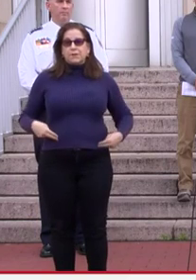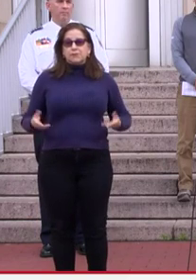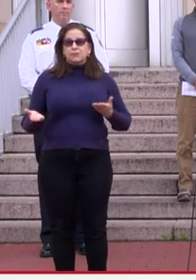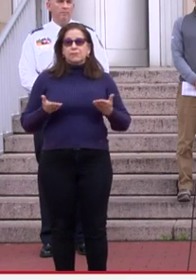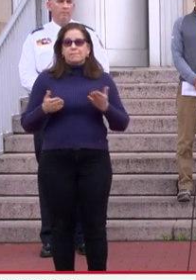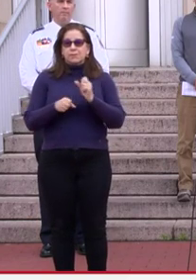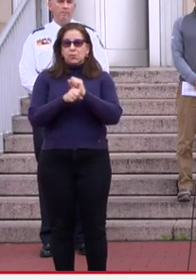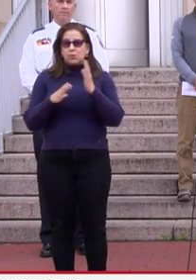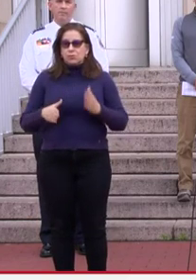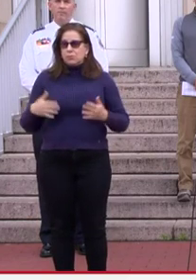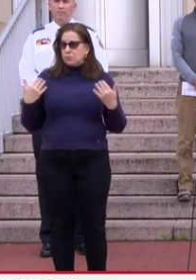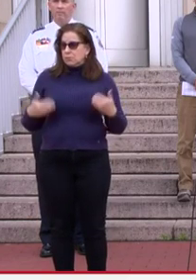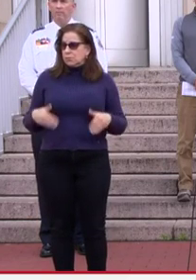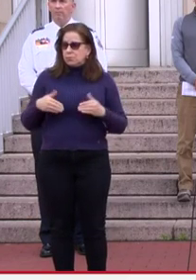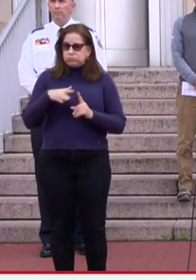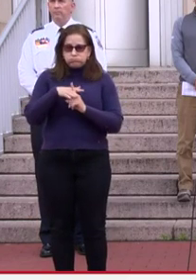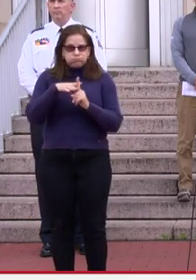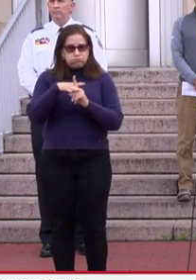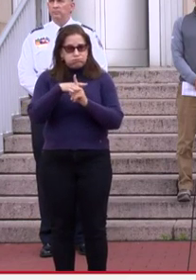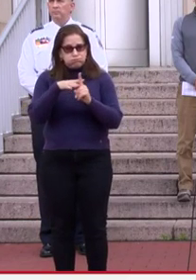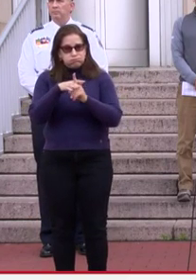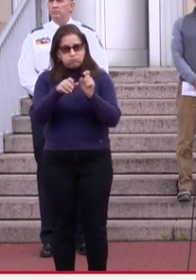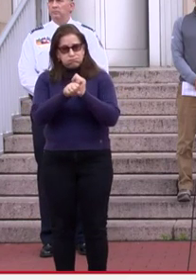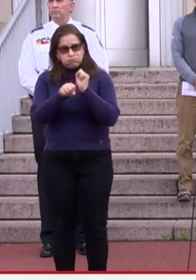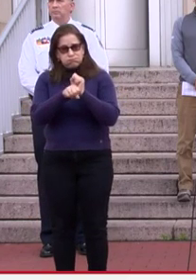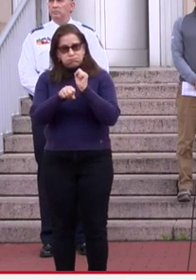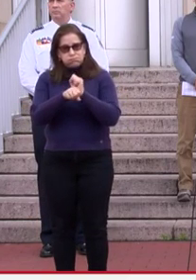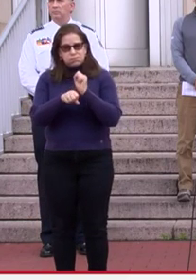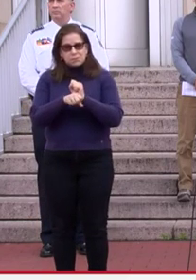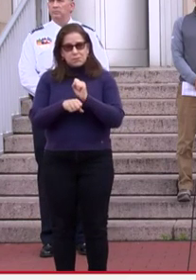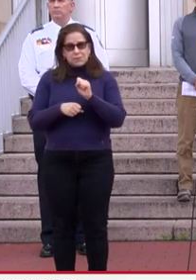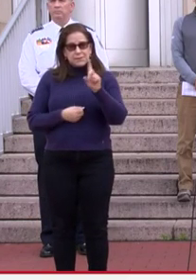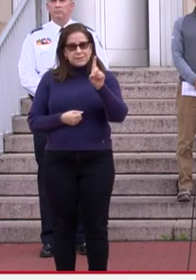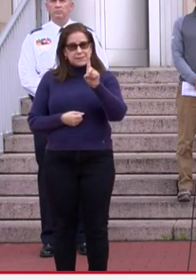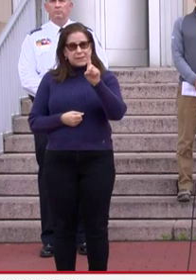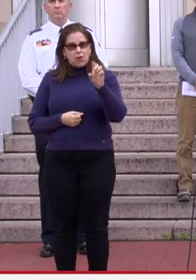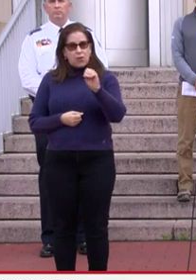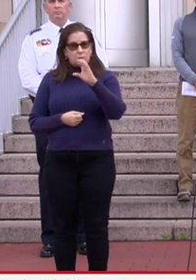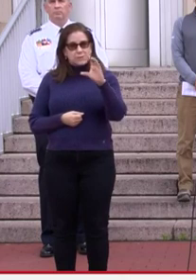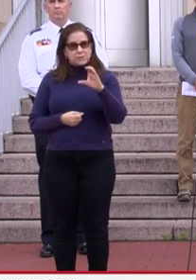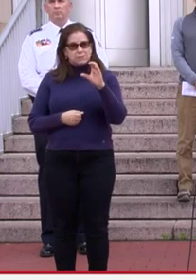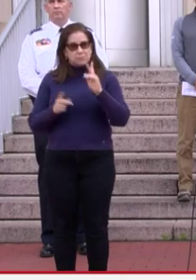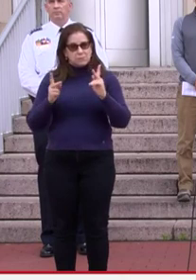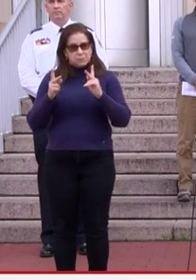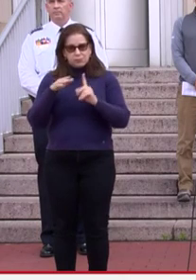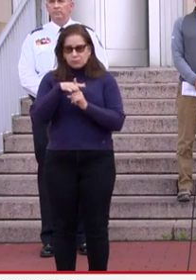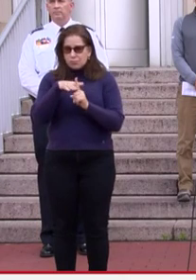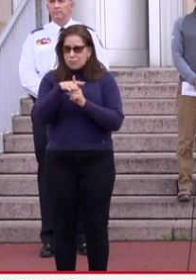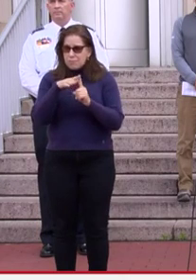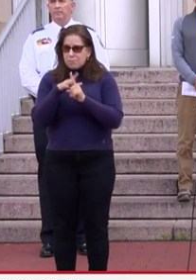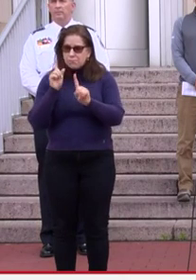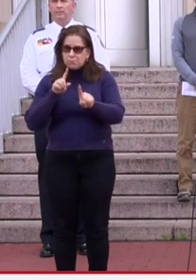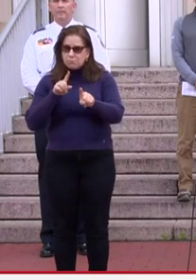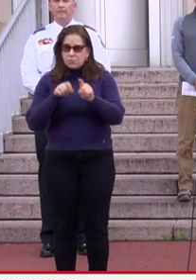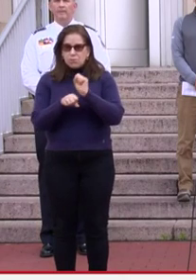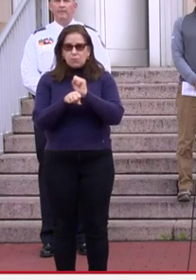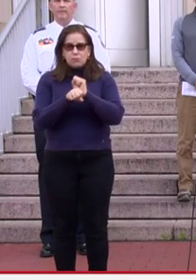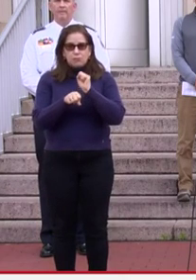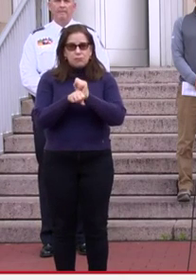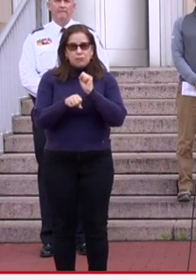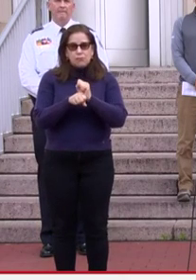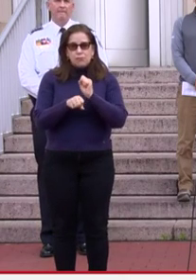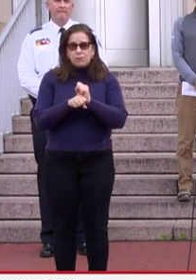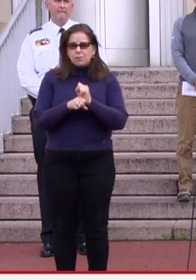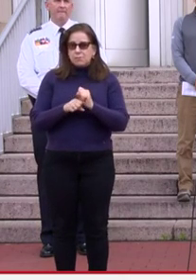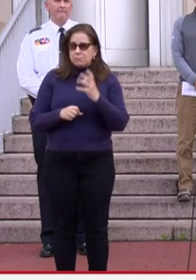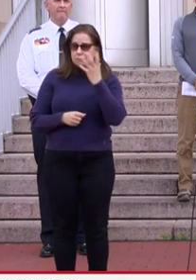field, our DOC workers who are reporting to work each and every day, and certainly all of our medical personnel.